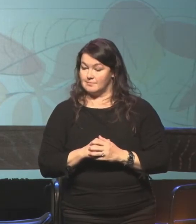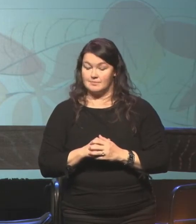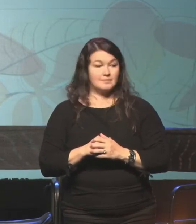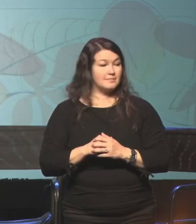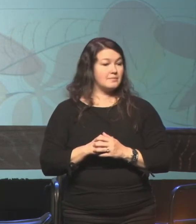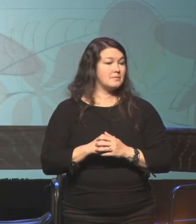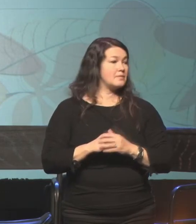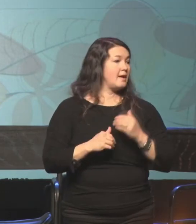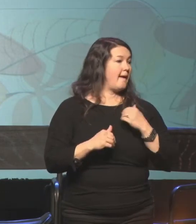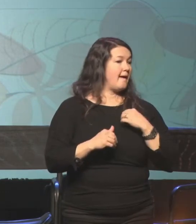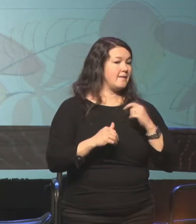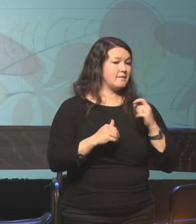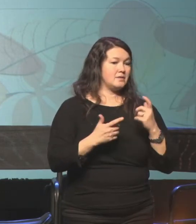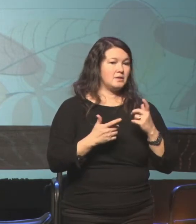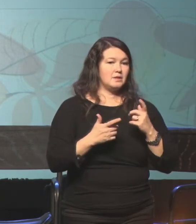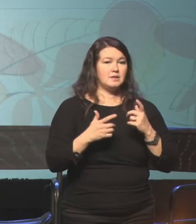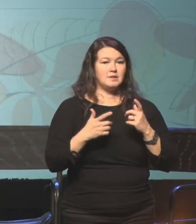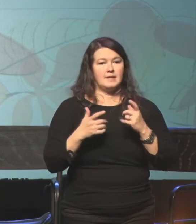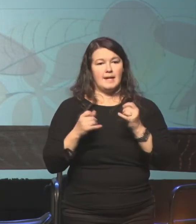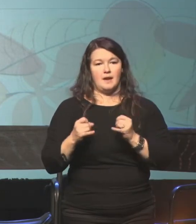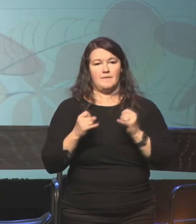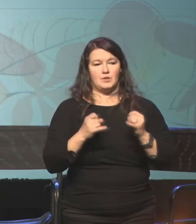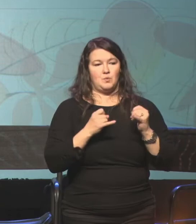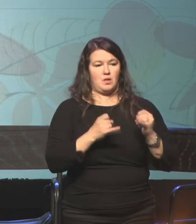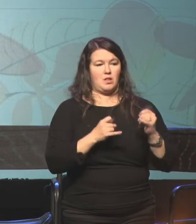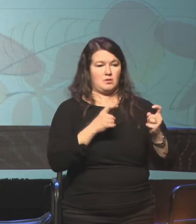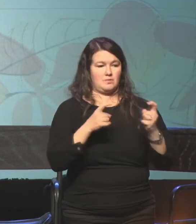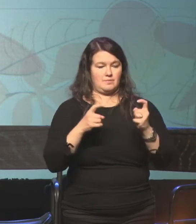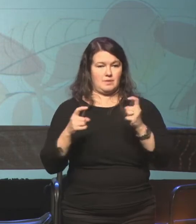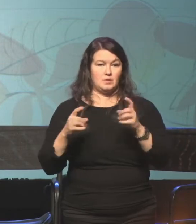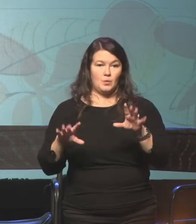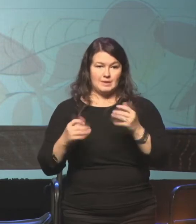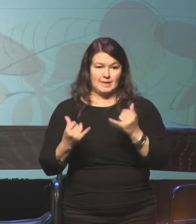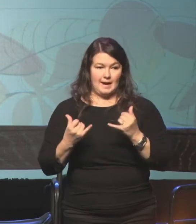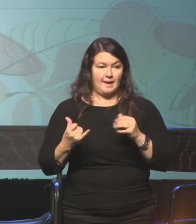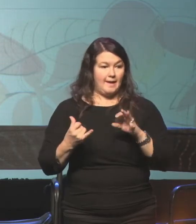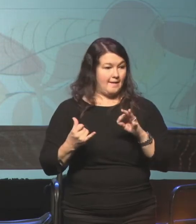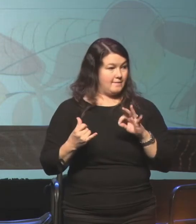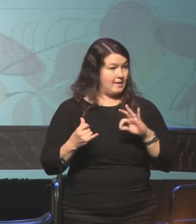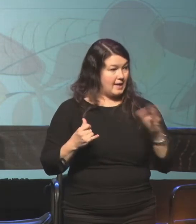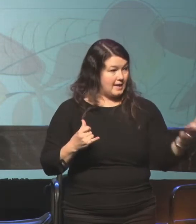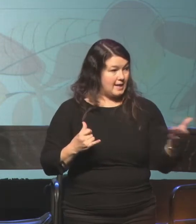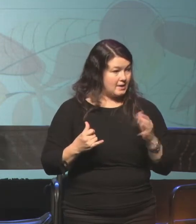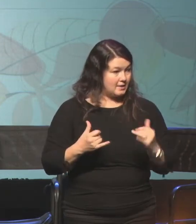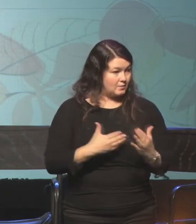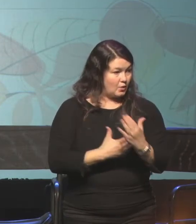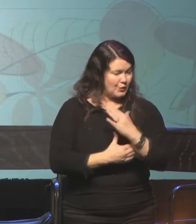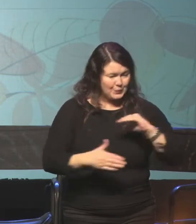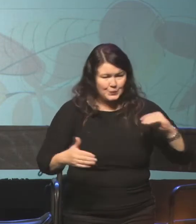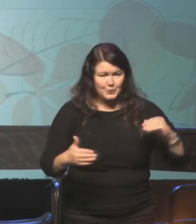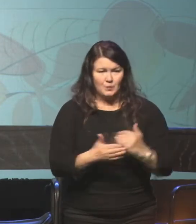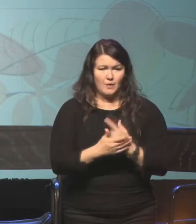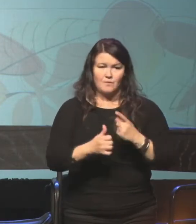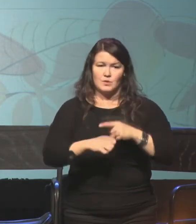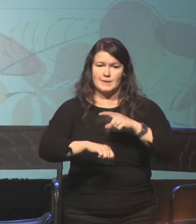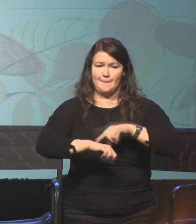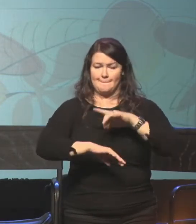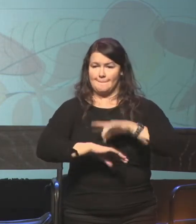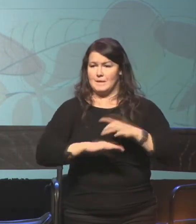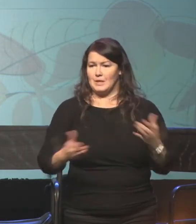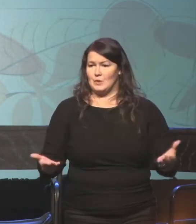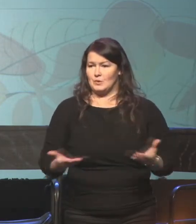single-serve communion elements. Here's what we're going to do today. If you're a guest this morning, if you're brand new to faith, if you're here